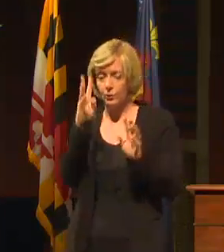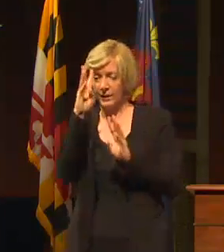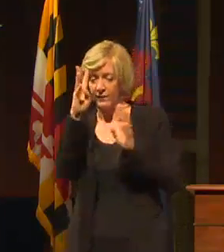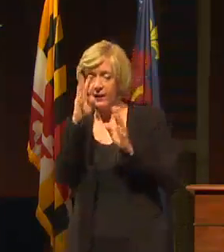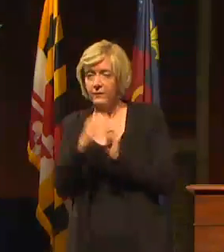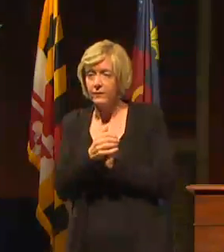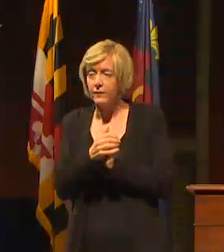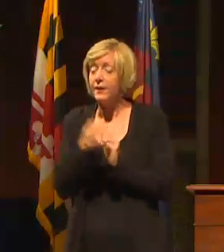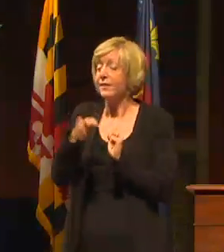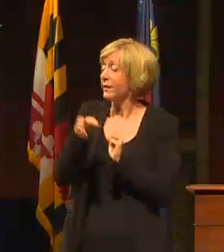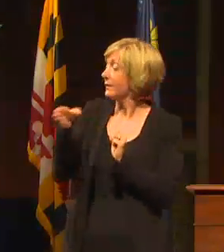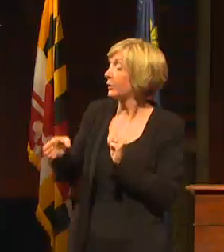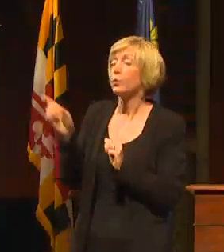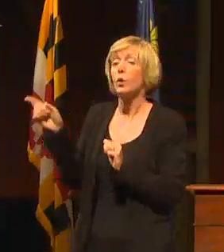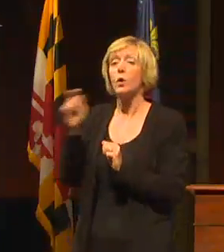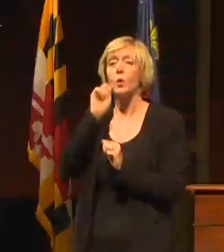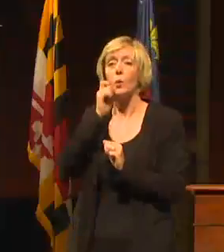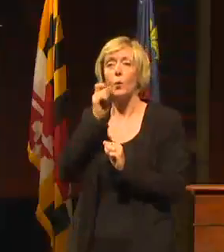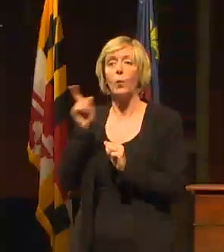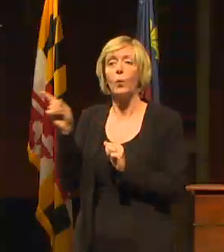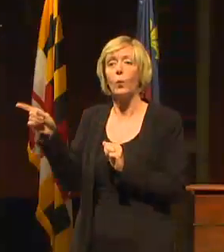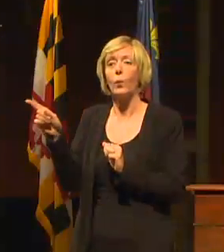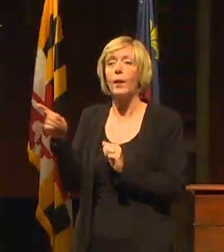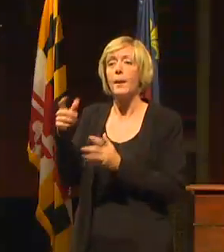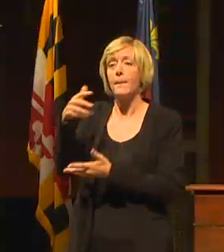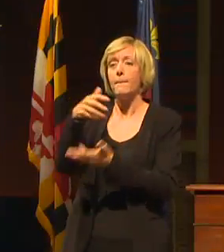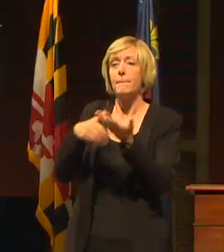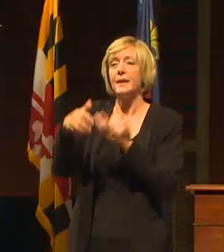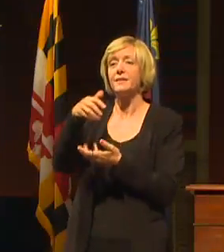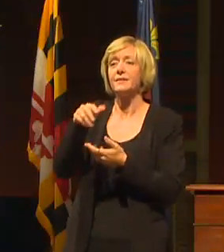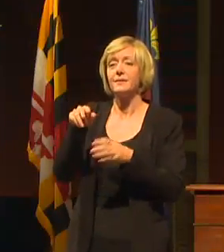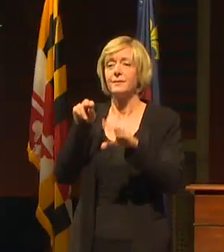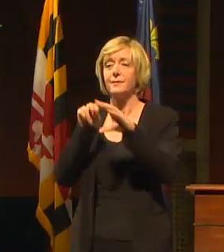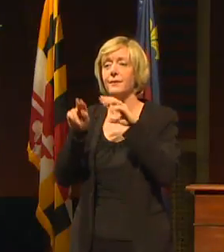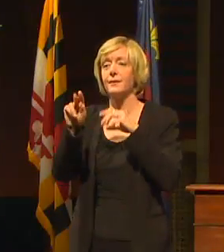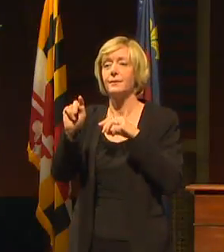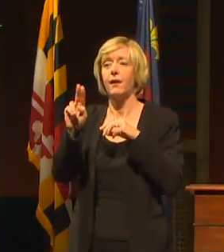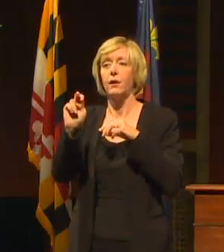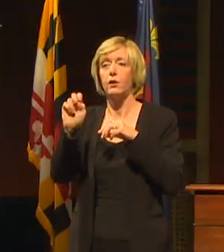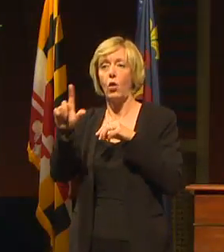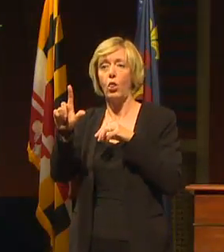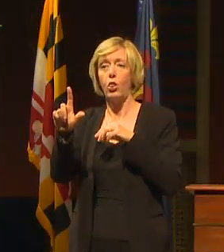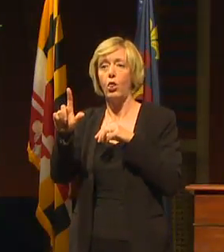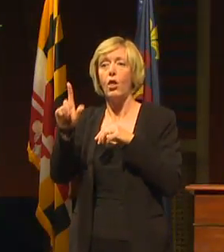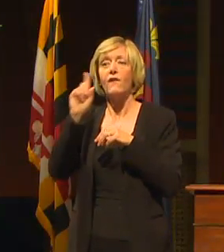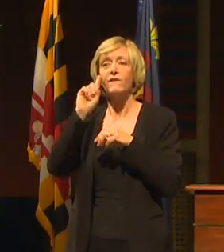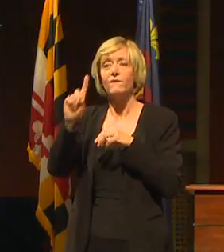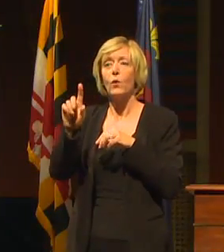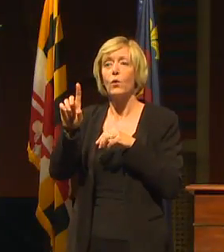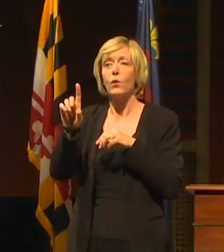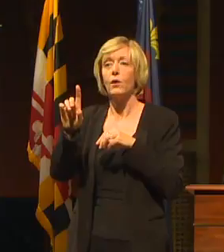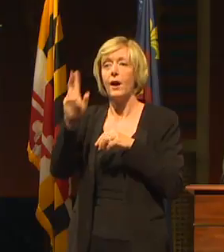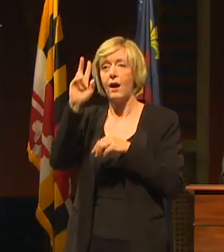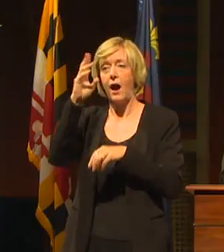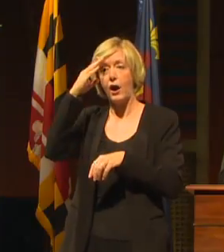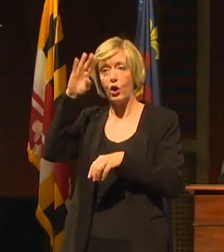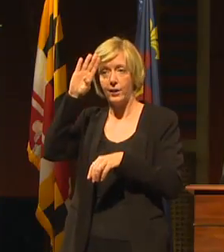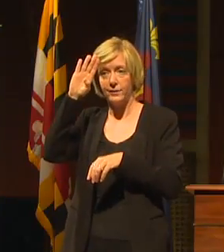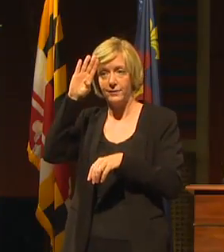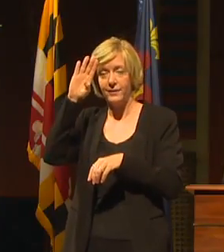do. The next one is a really cool mixed tunnel roadway solution in Dublin, Ireland, where they've